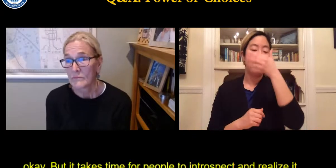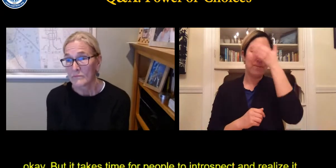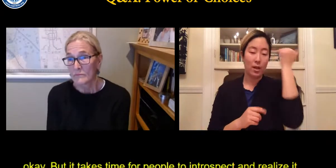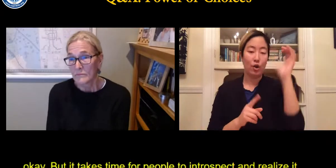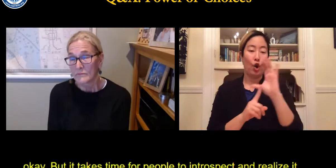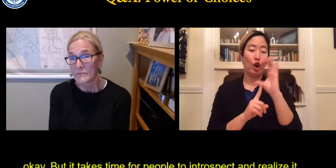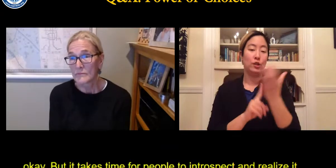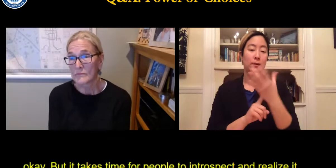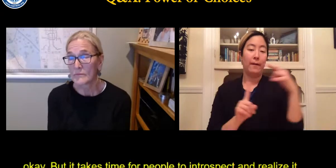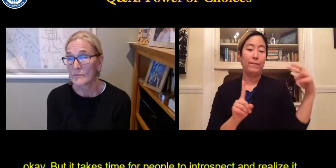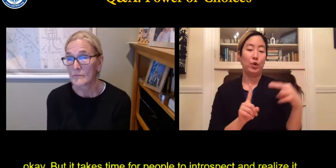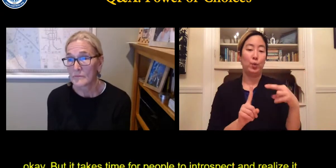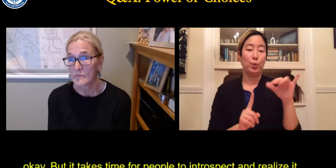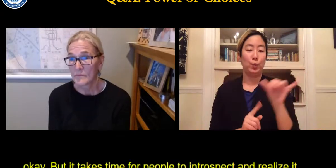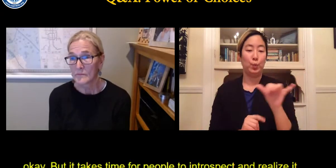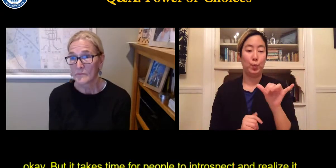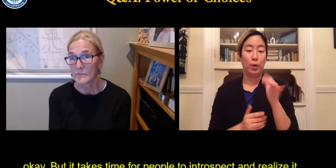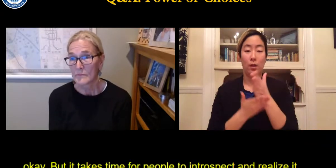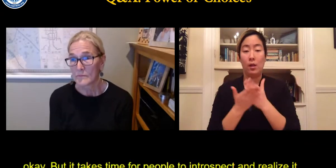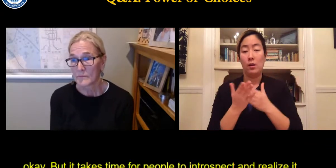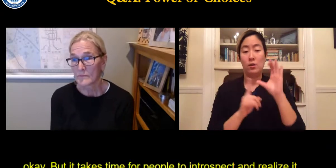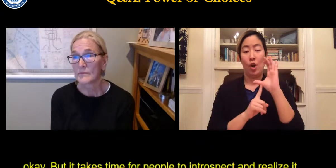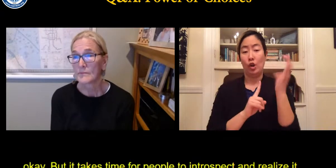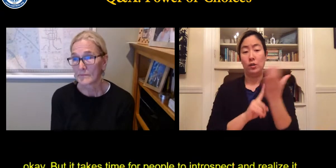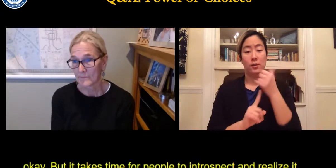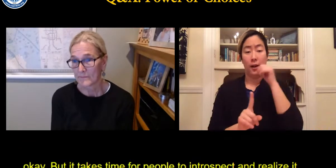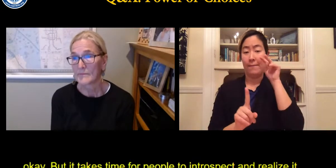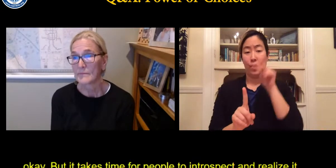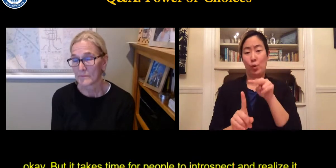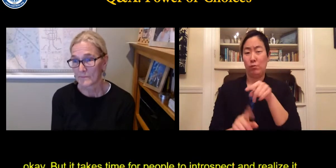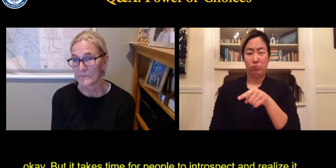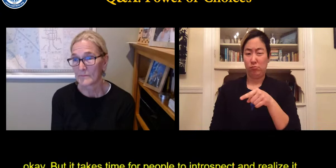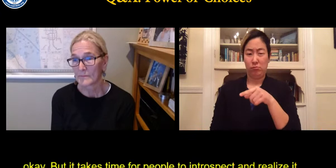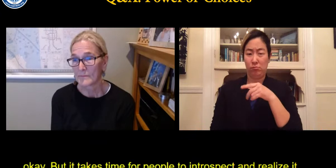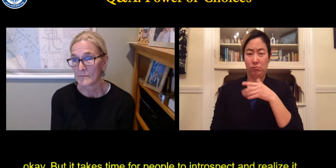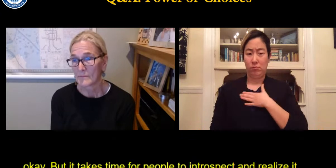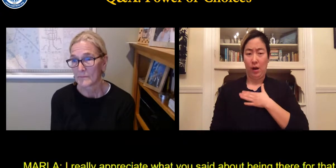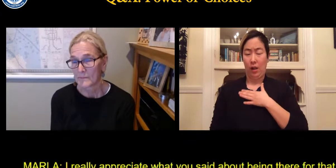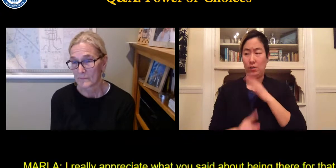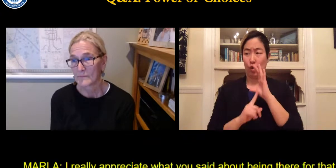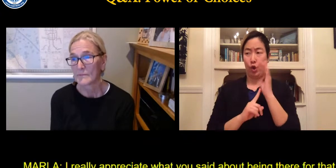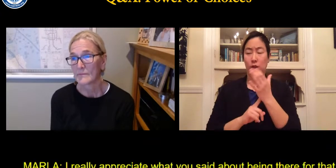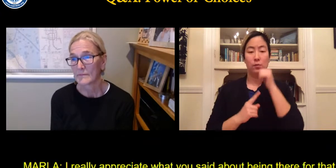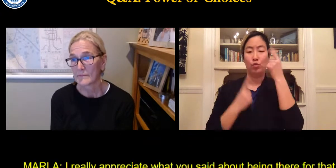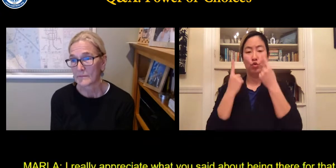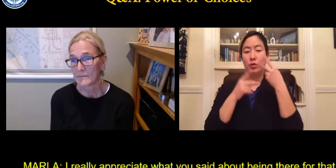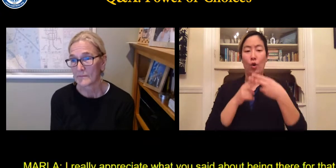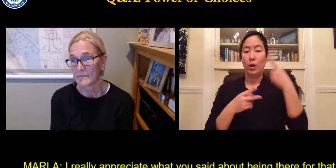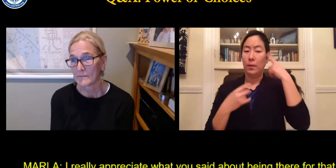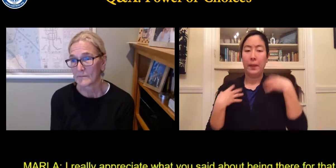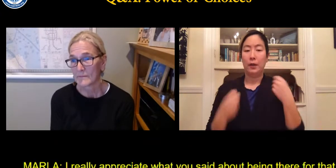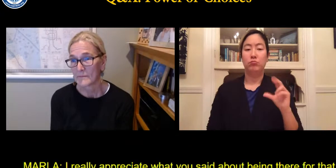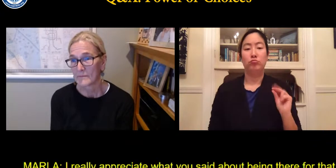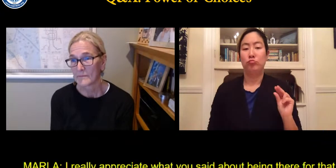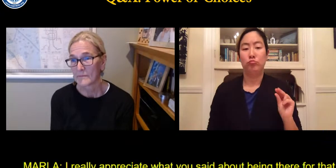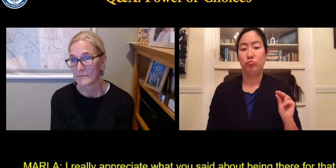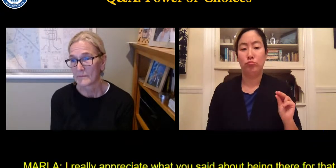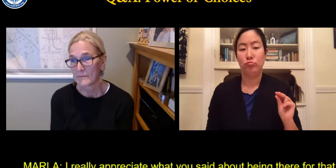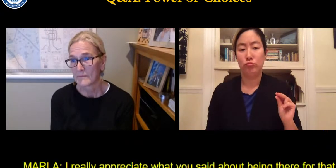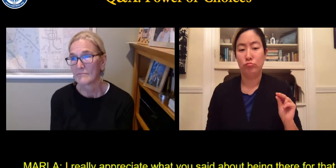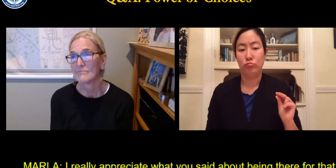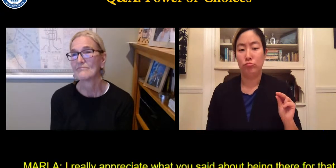Noel, I see your hand up. You want to make a comment? This is Noel. Yeah, I want to add, we need to always be reminded of the cultural